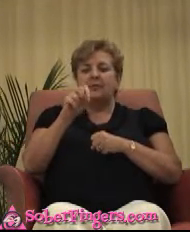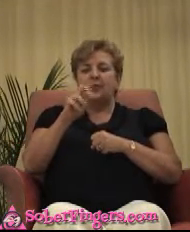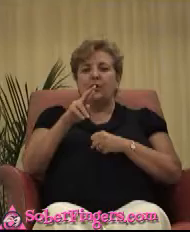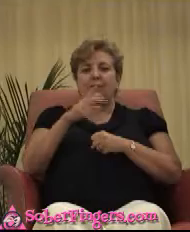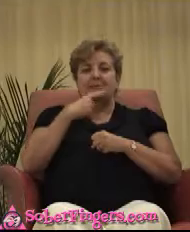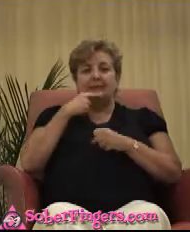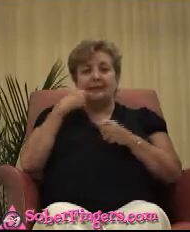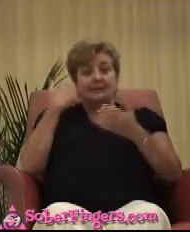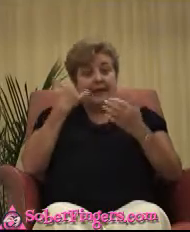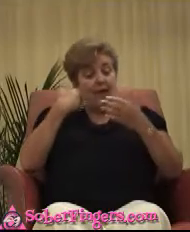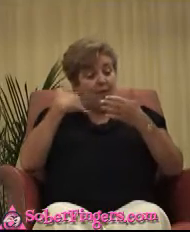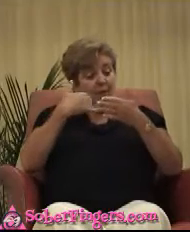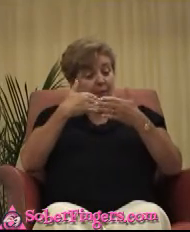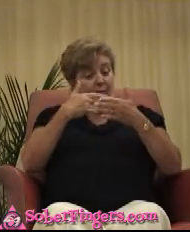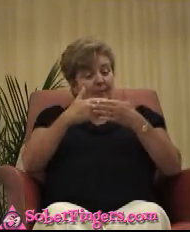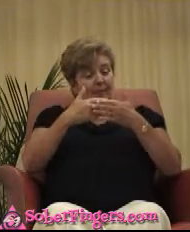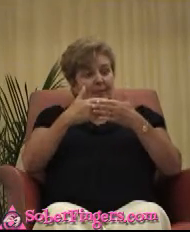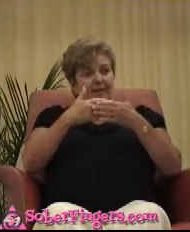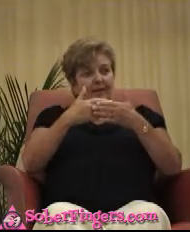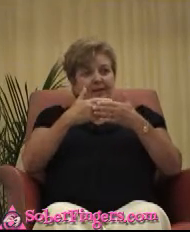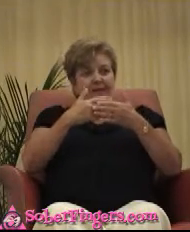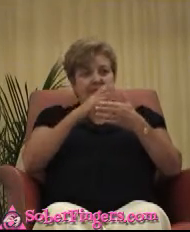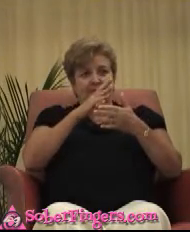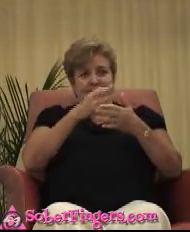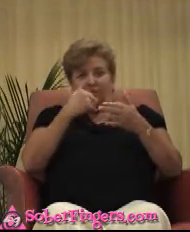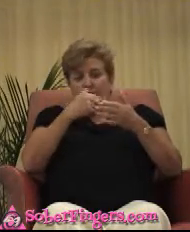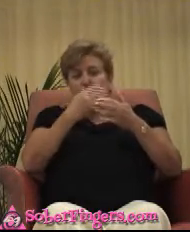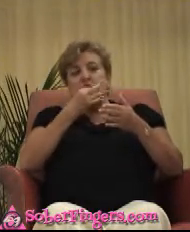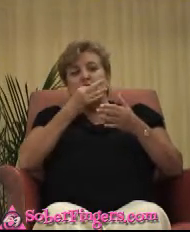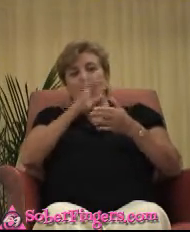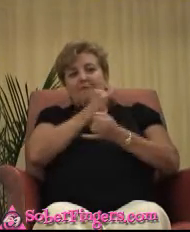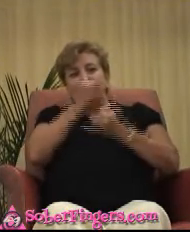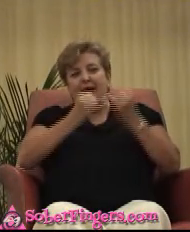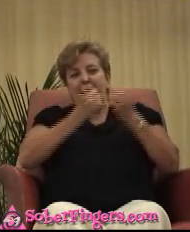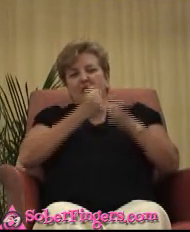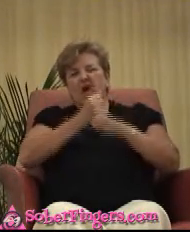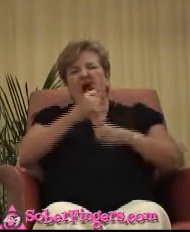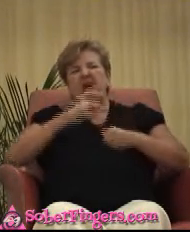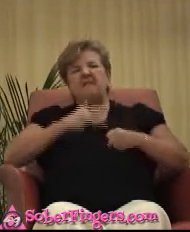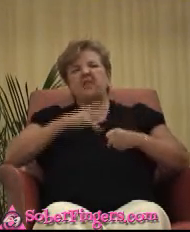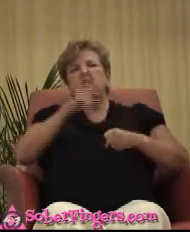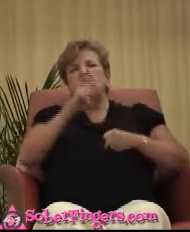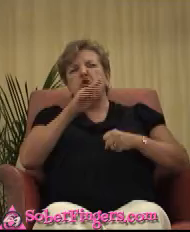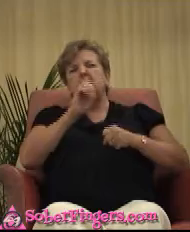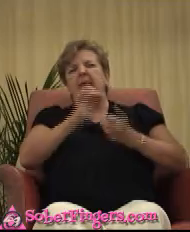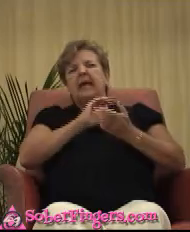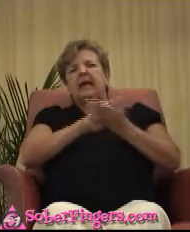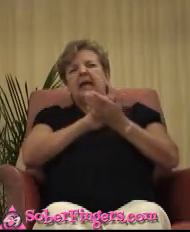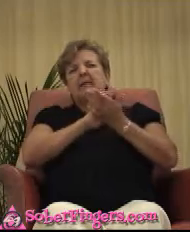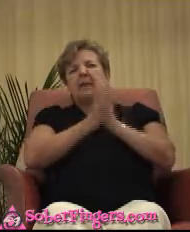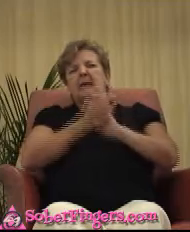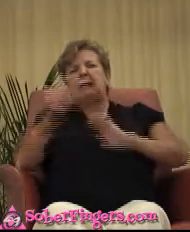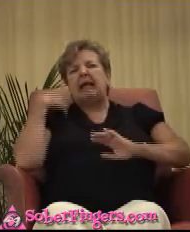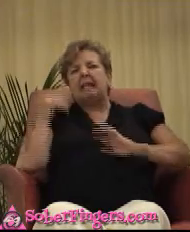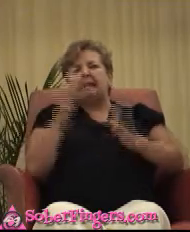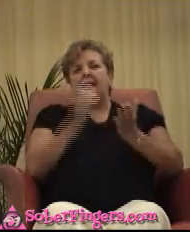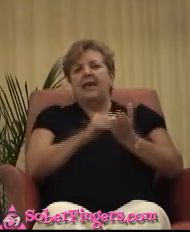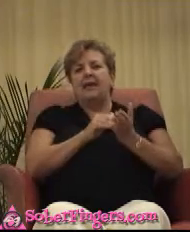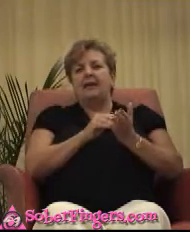it's time for you to be a captain again. And he put me in the last seat of 747 for my final year.